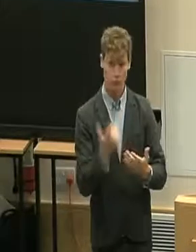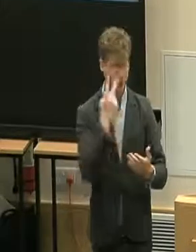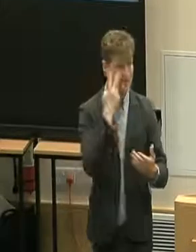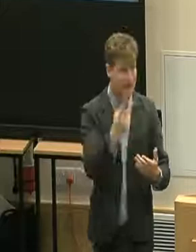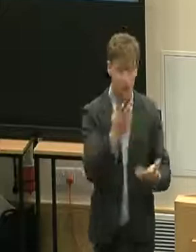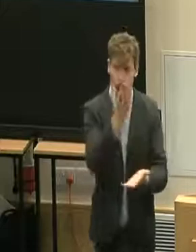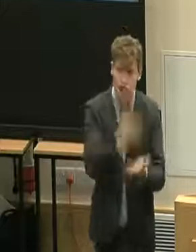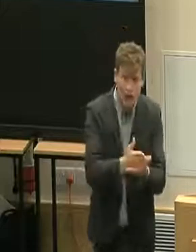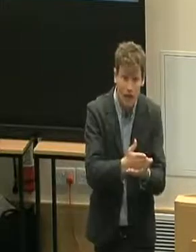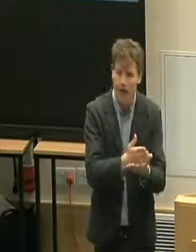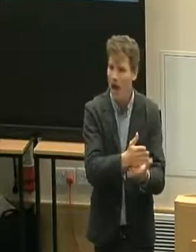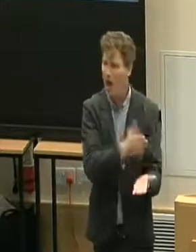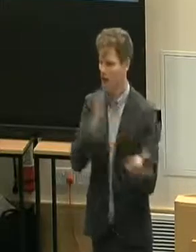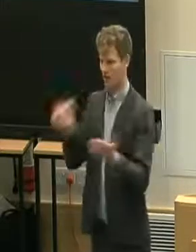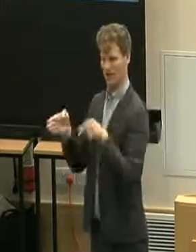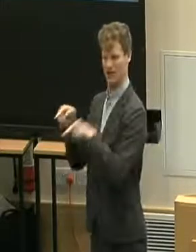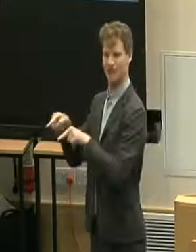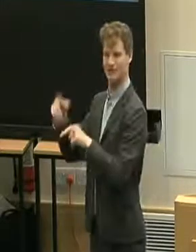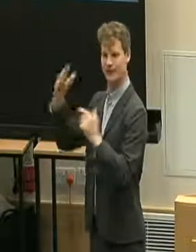brings disability about.